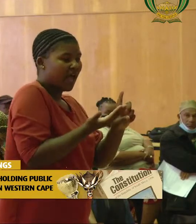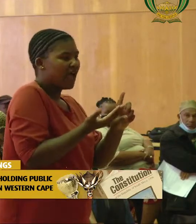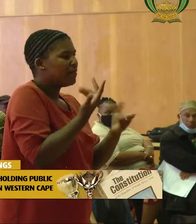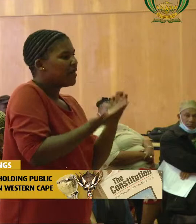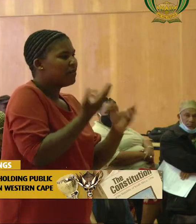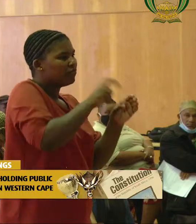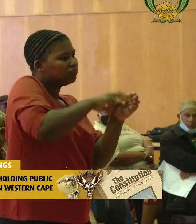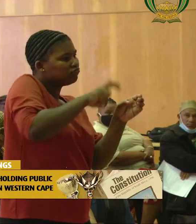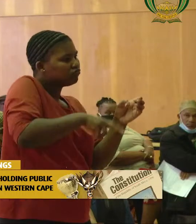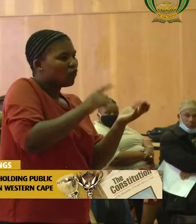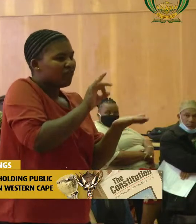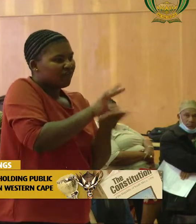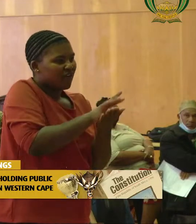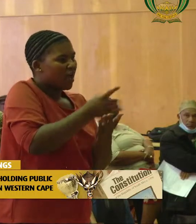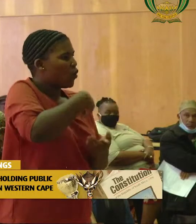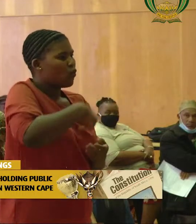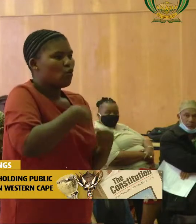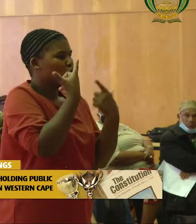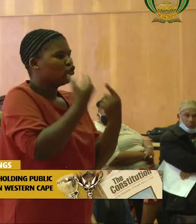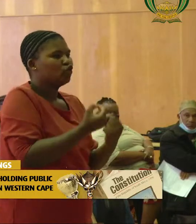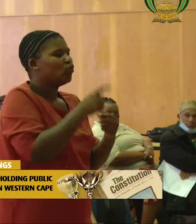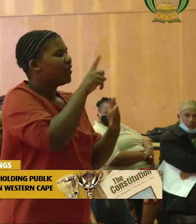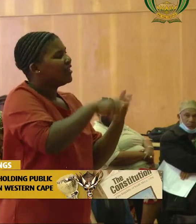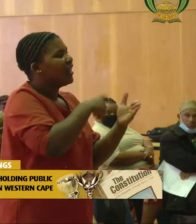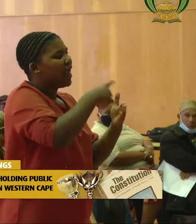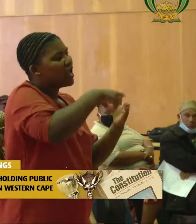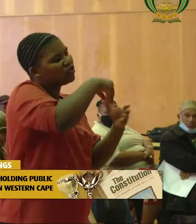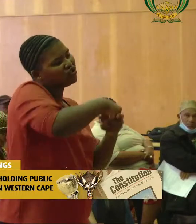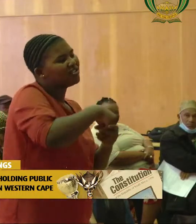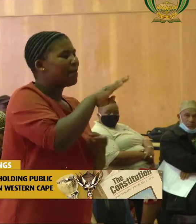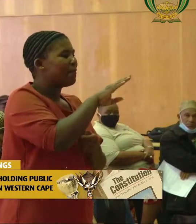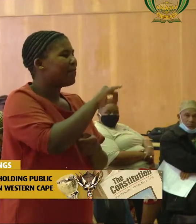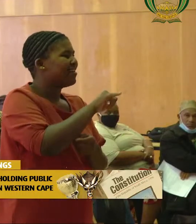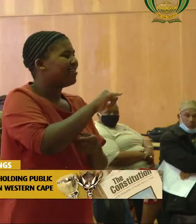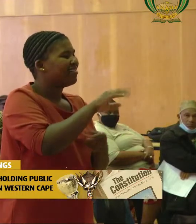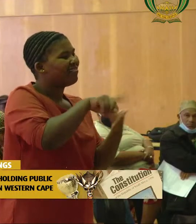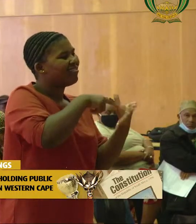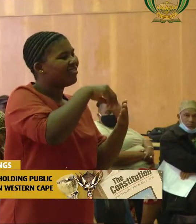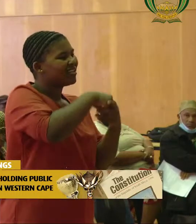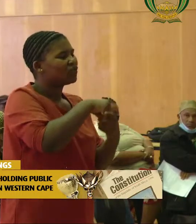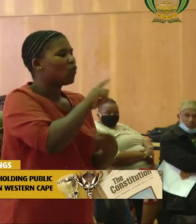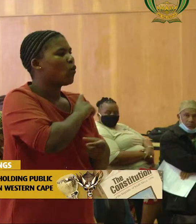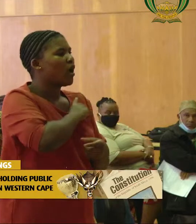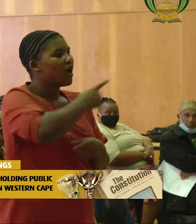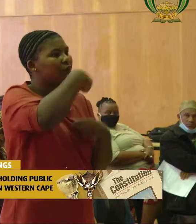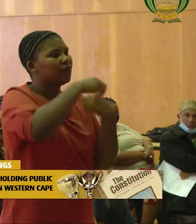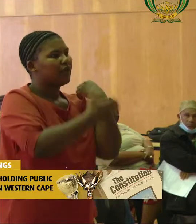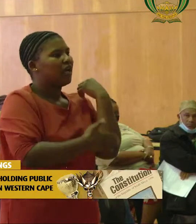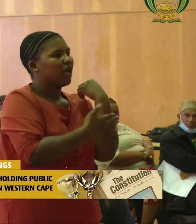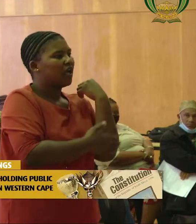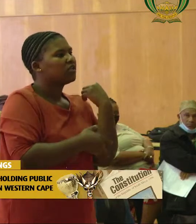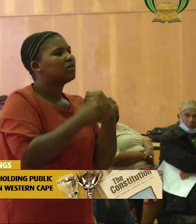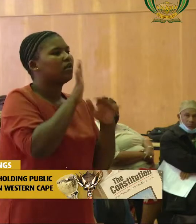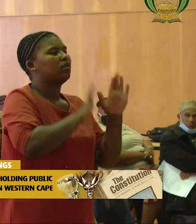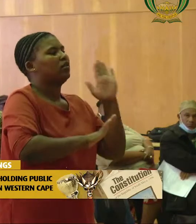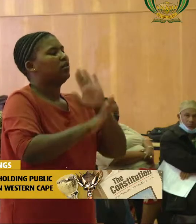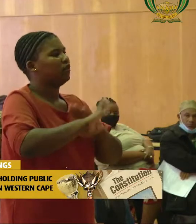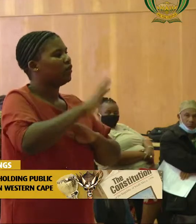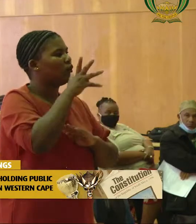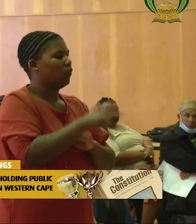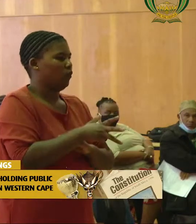we shouldn't hold a by-election. Otherwise, as a country, we will forever be in the permanent state